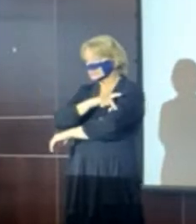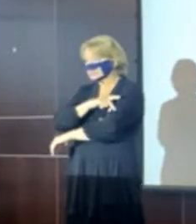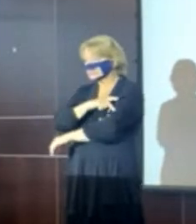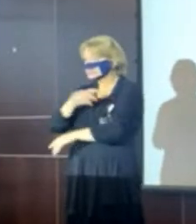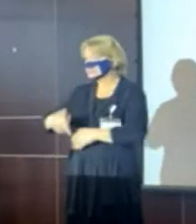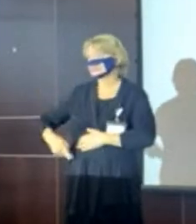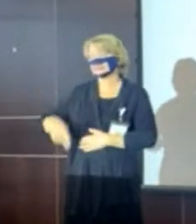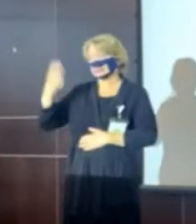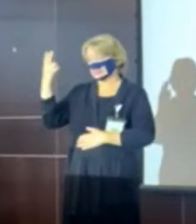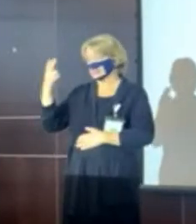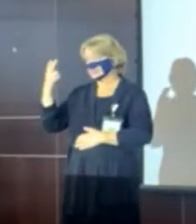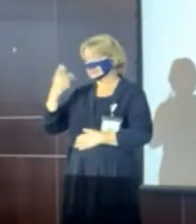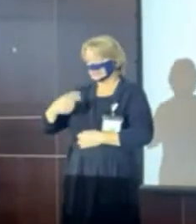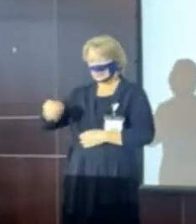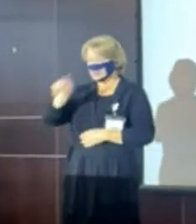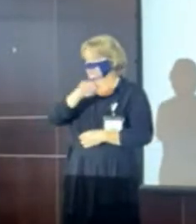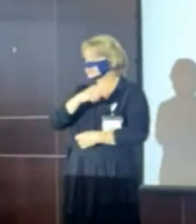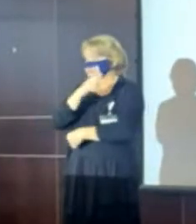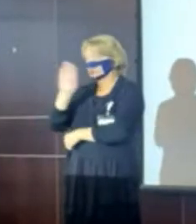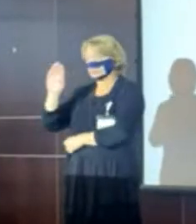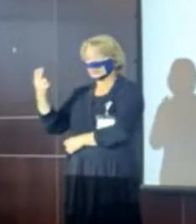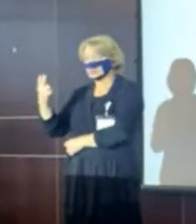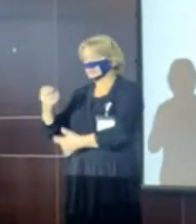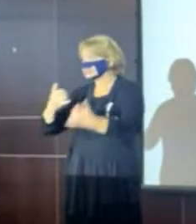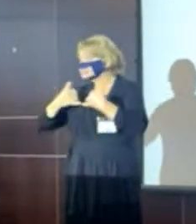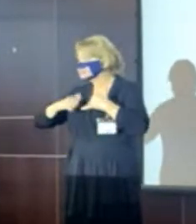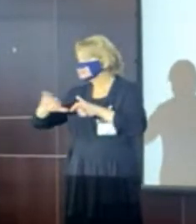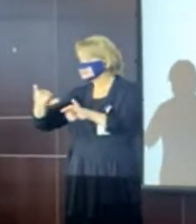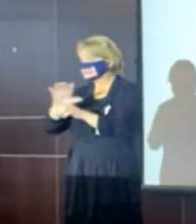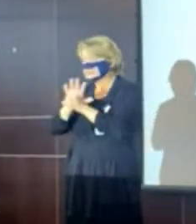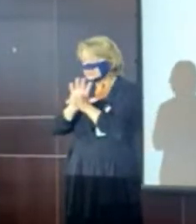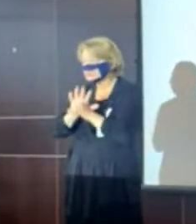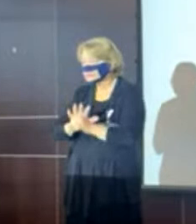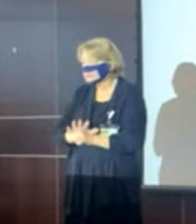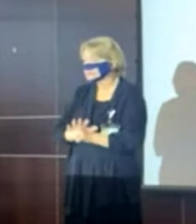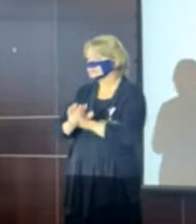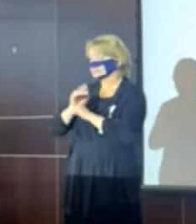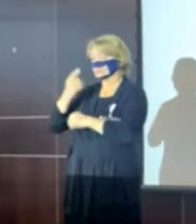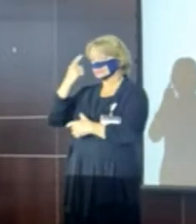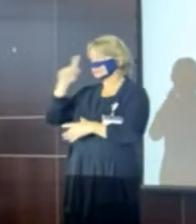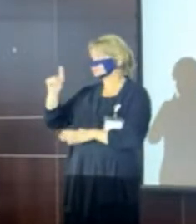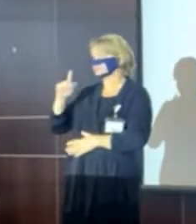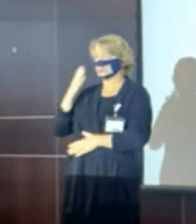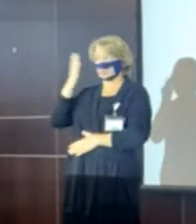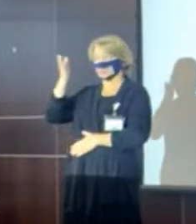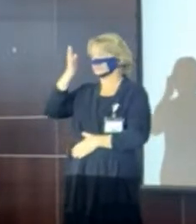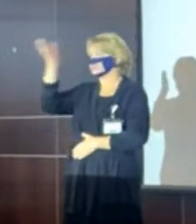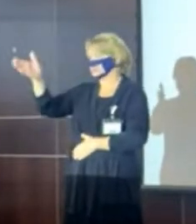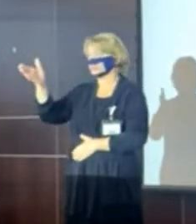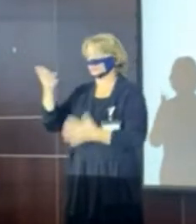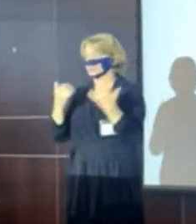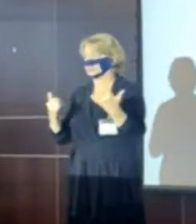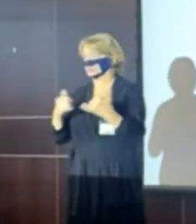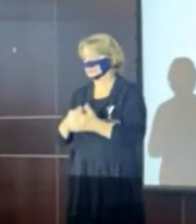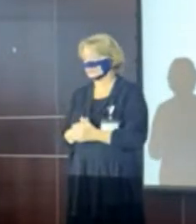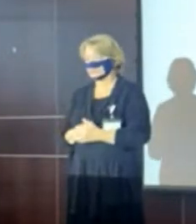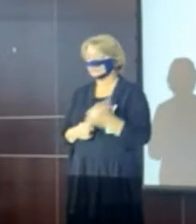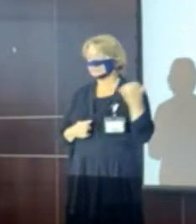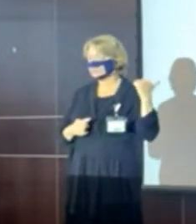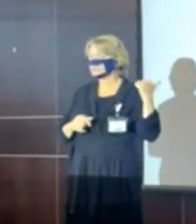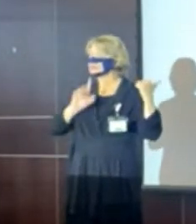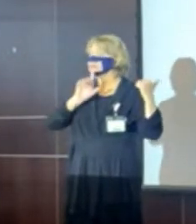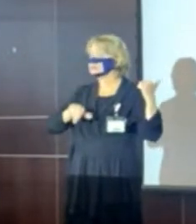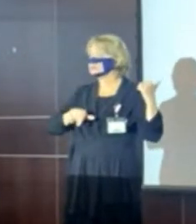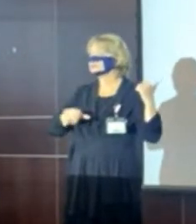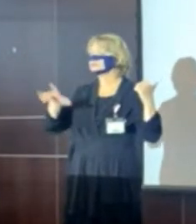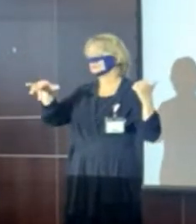extremely high. You all are still going to be quite pressed for the foreseeable future. Is that correct? Yeah, we're still,